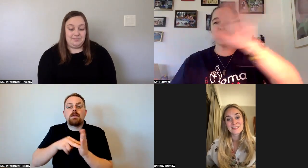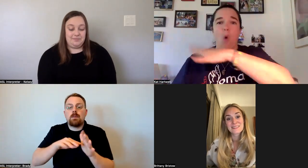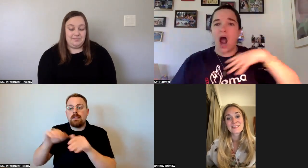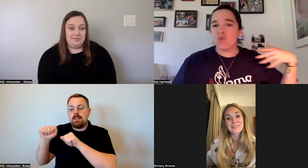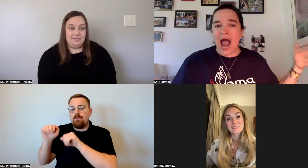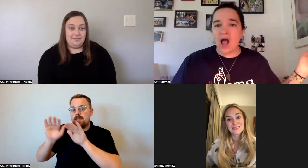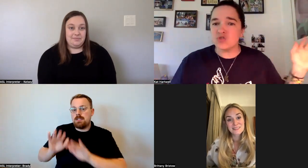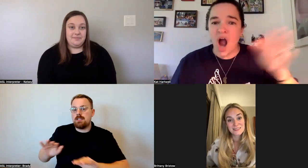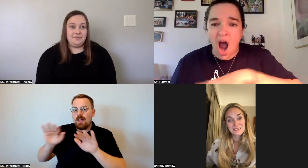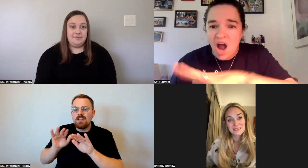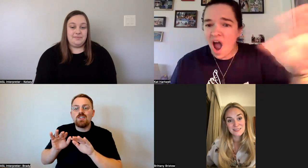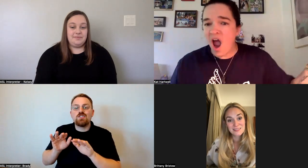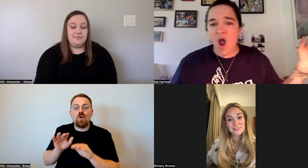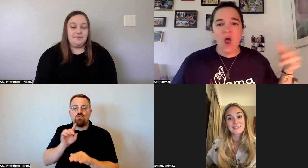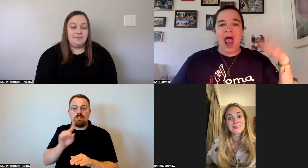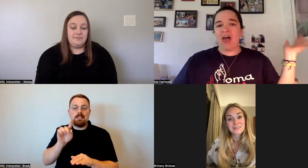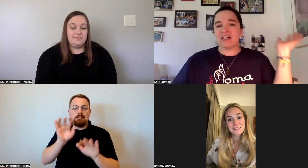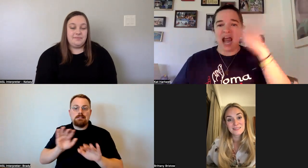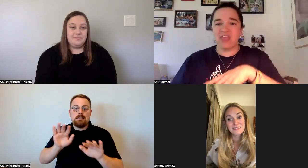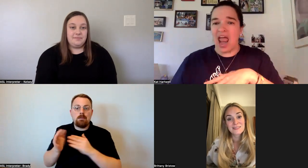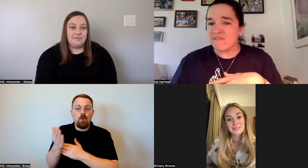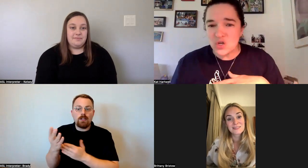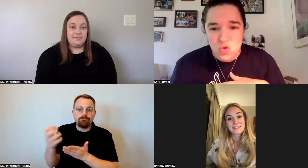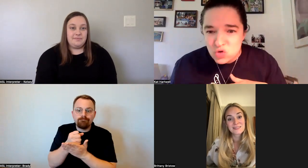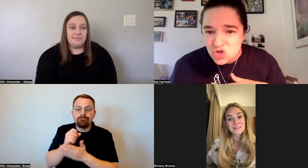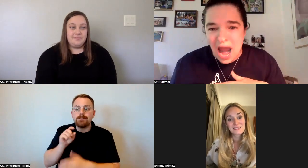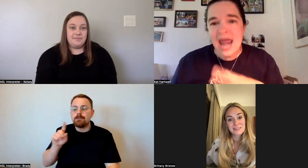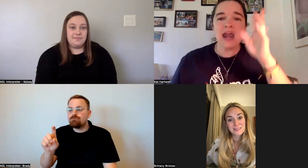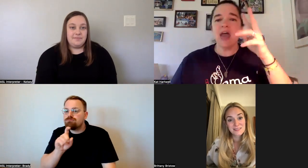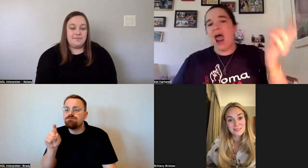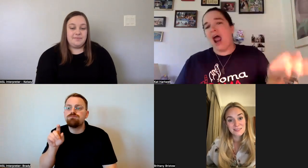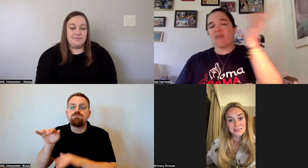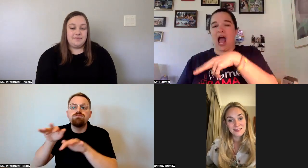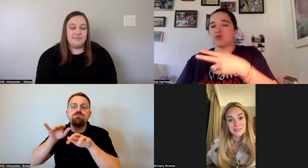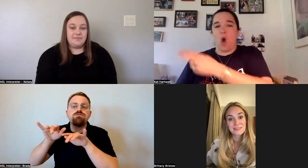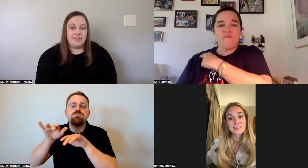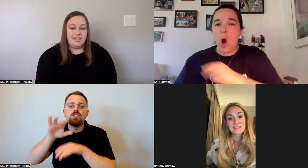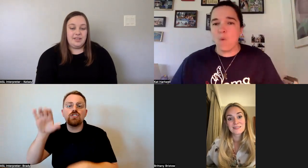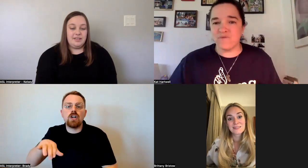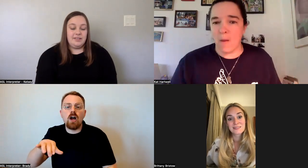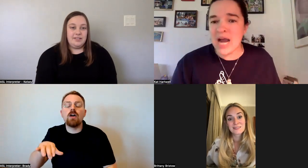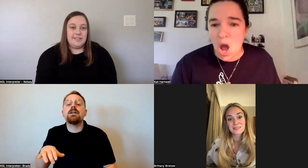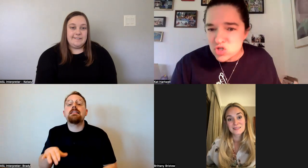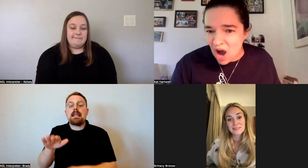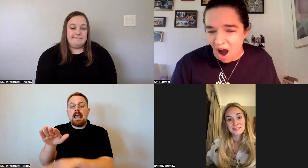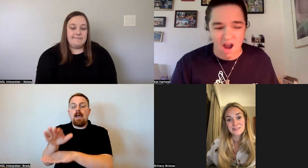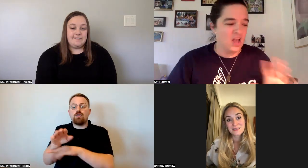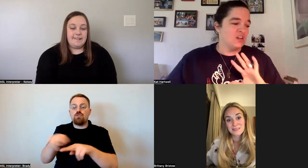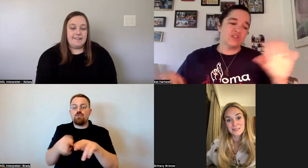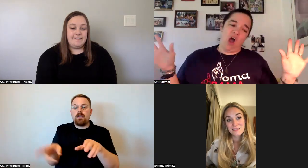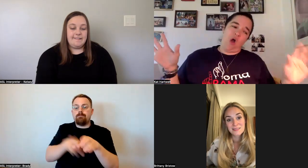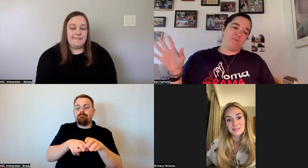We were able to walk around Chicago and then take the afternoon train. And I drove home from